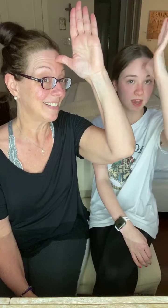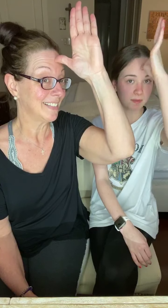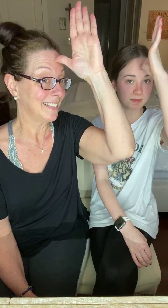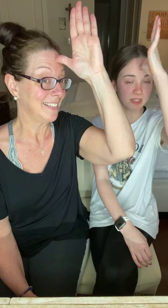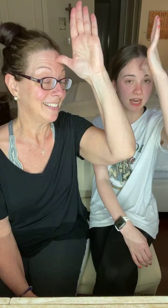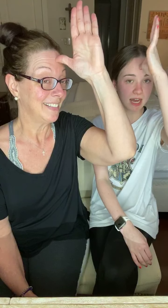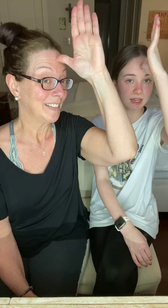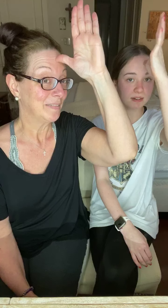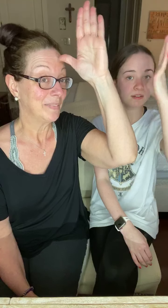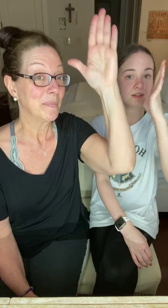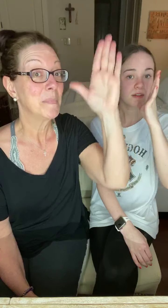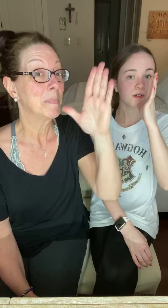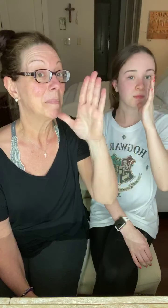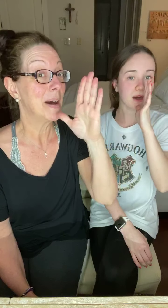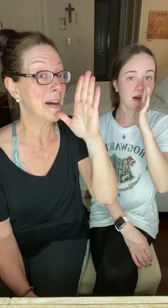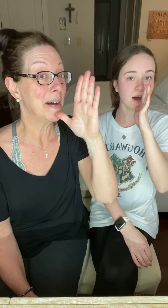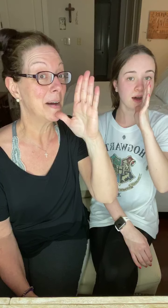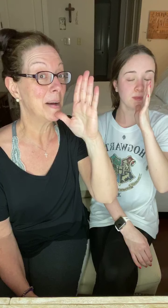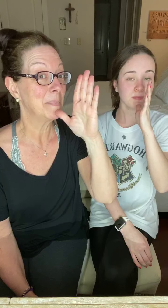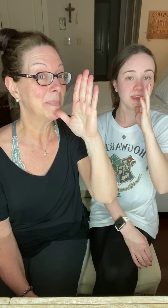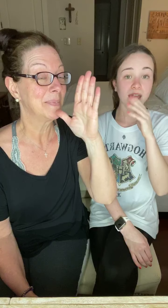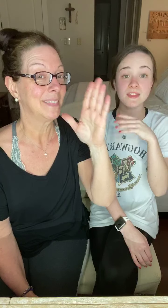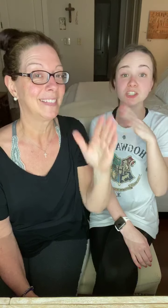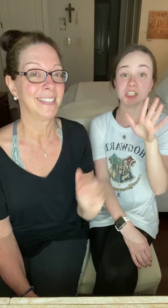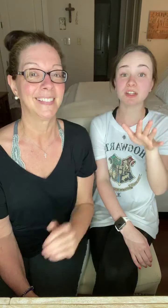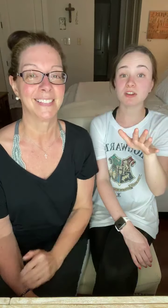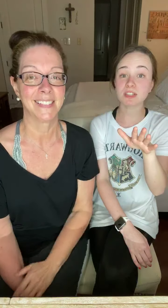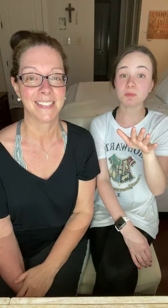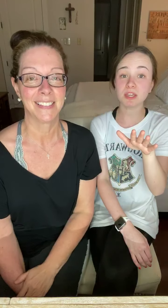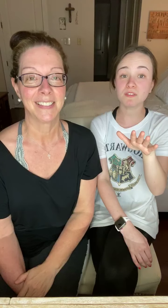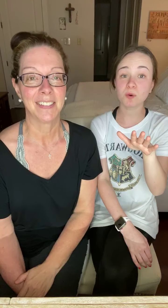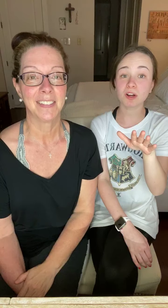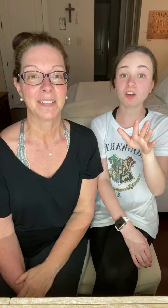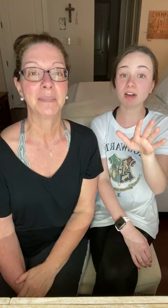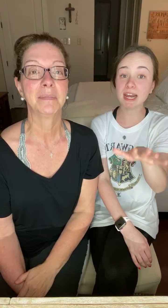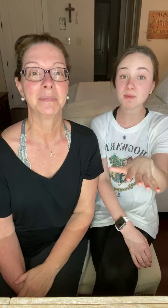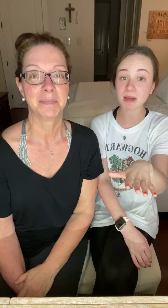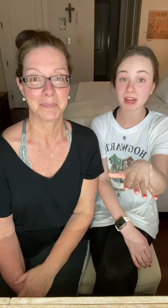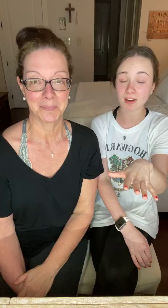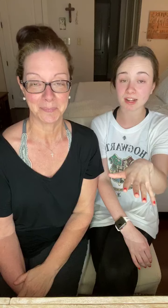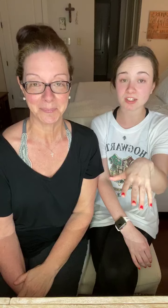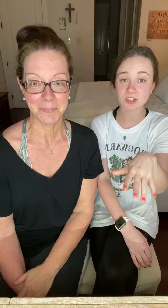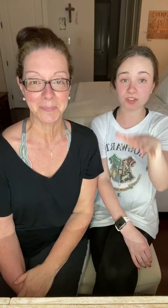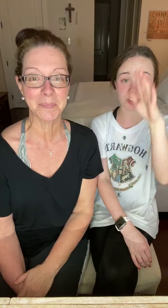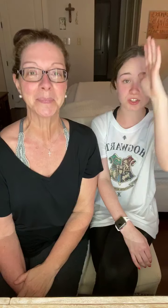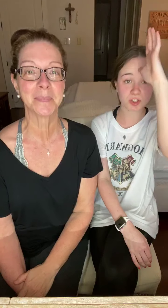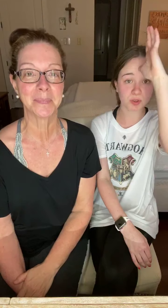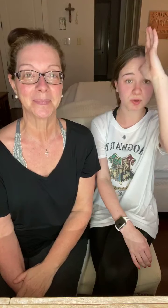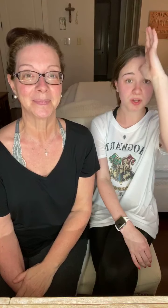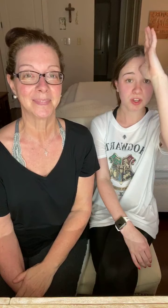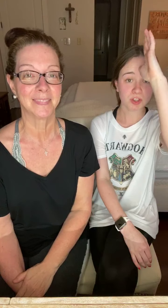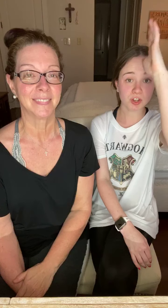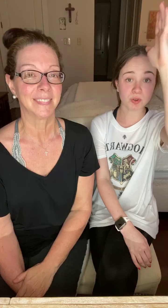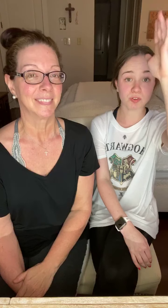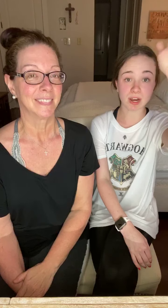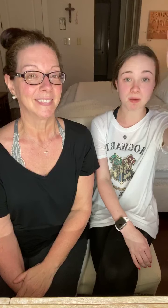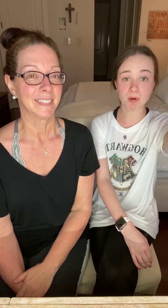Yeah. Dad. Mom. And then G could also be for grandparents. So you could do, you know, grandpa